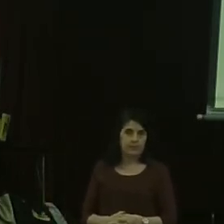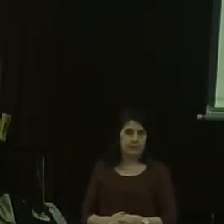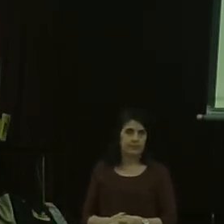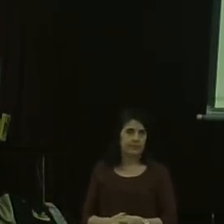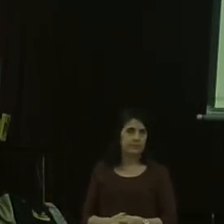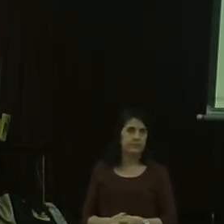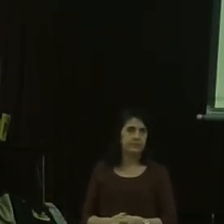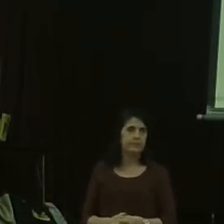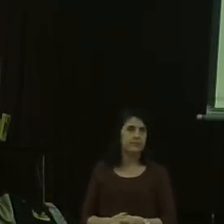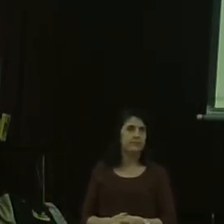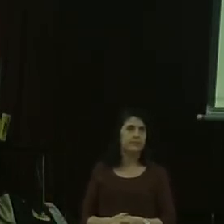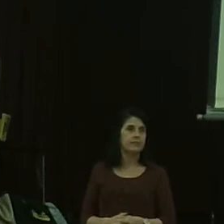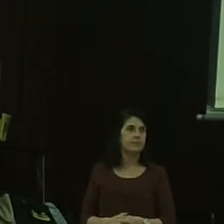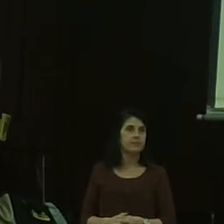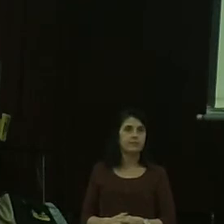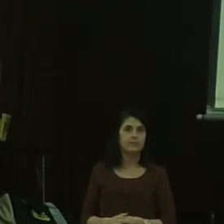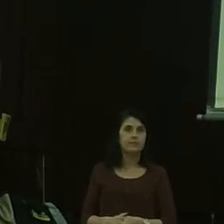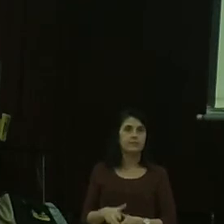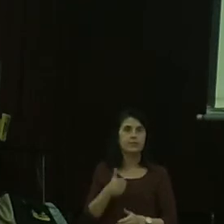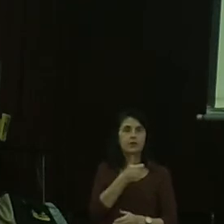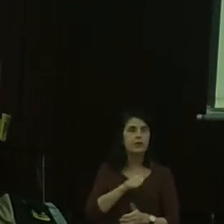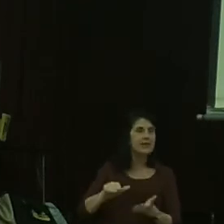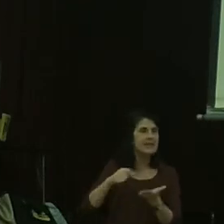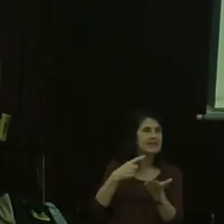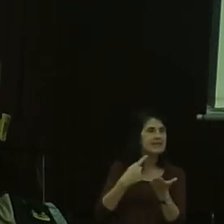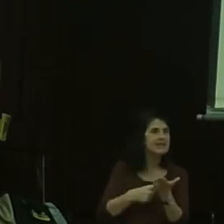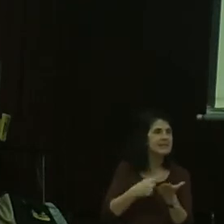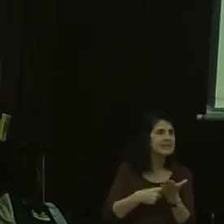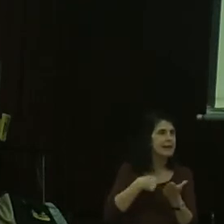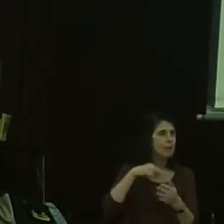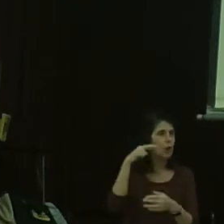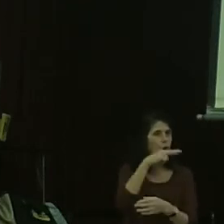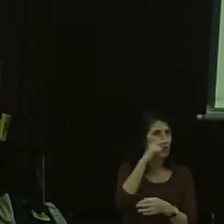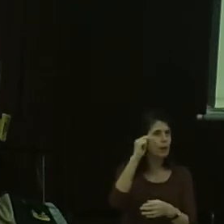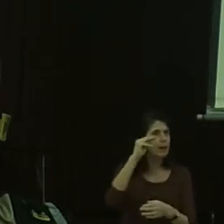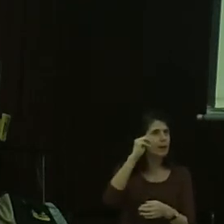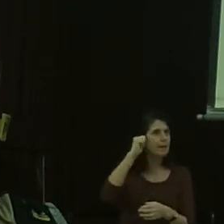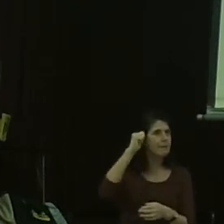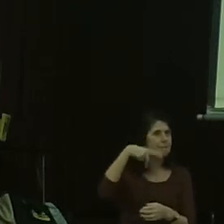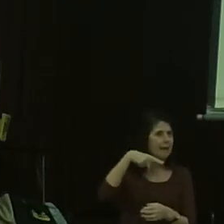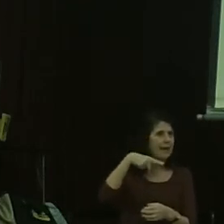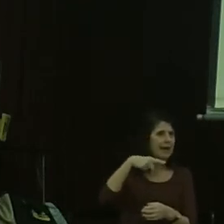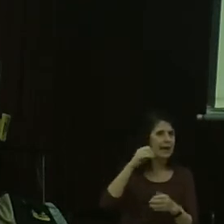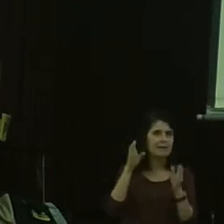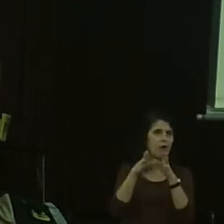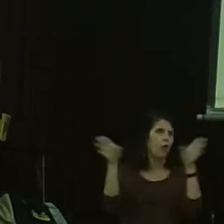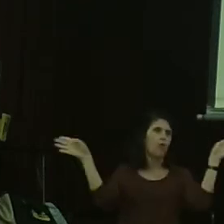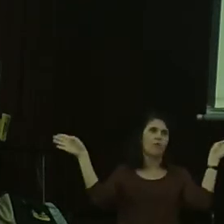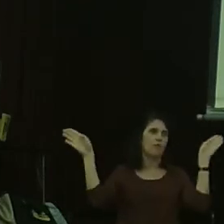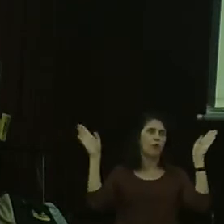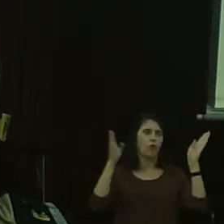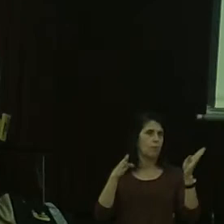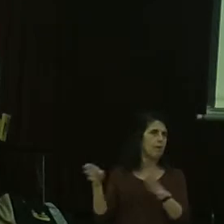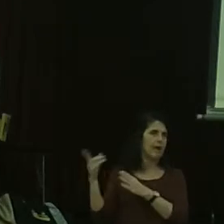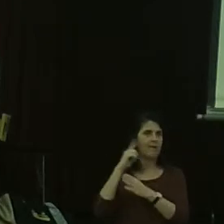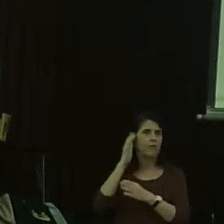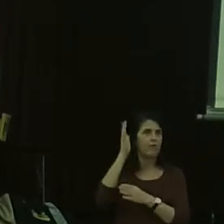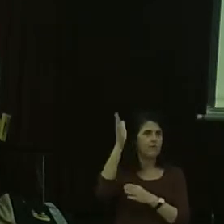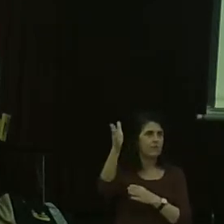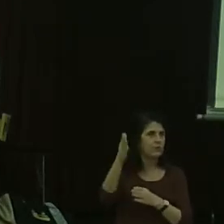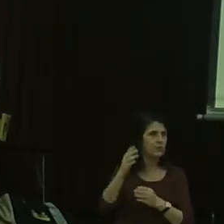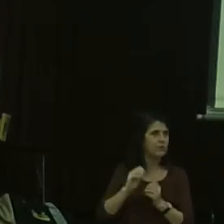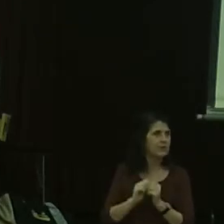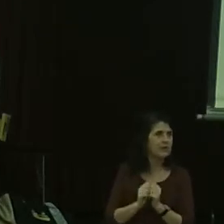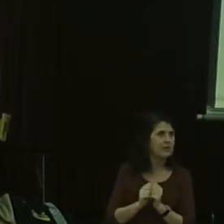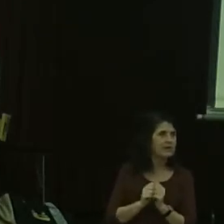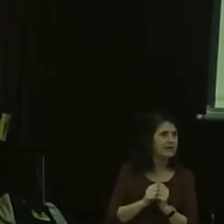In any discussion about, or just looking at this map and just kind of overall plan for the future, have